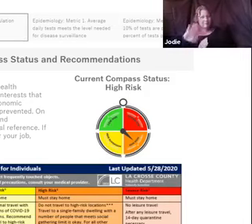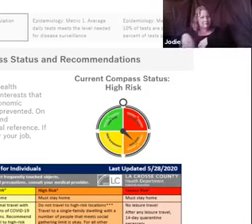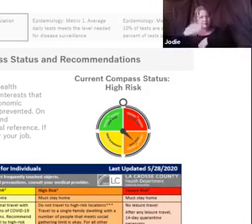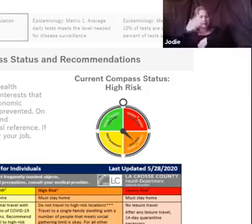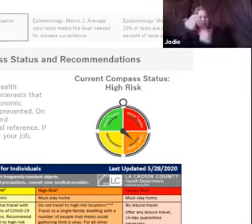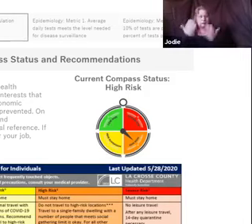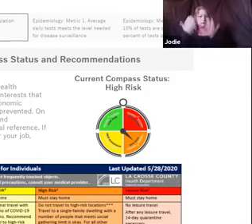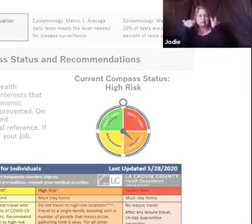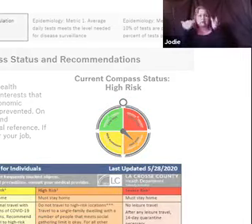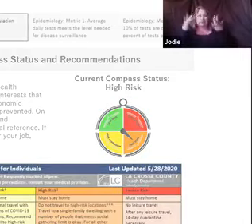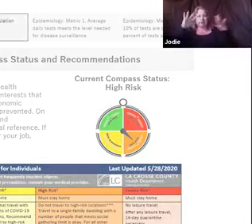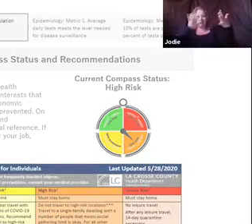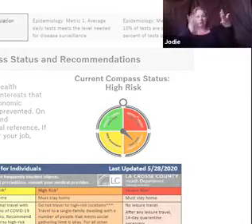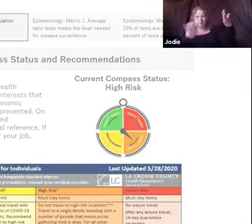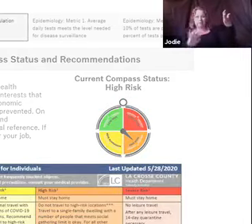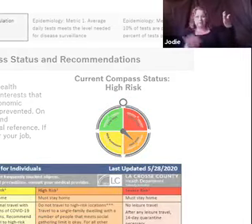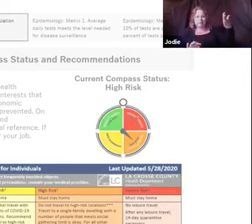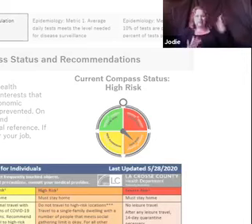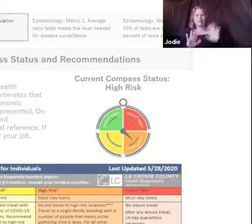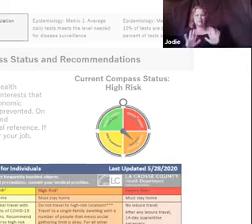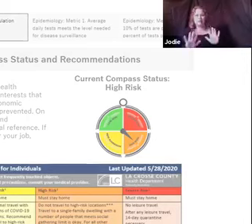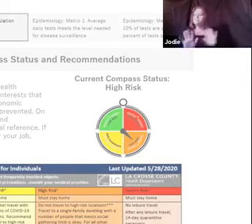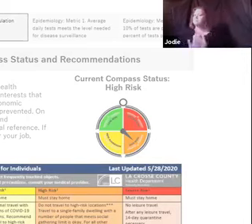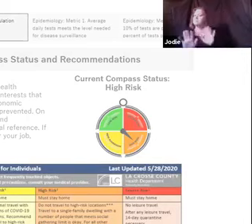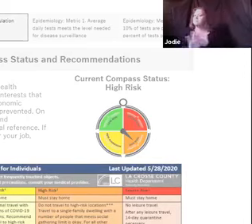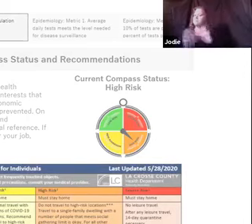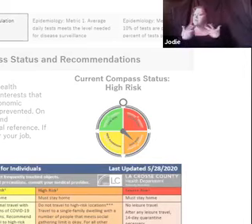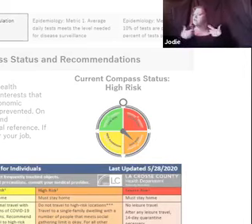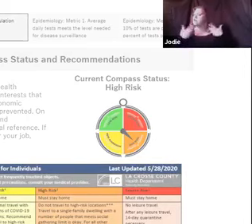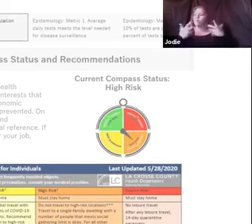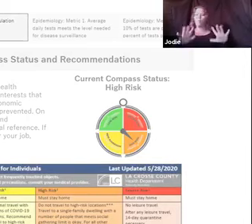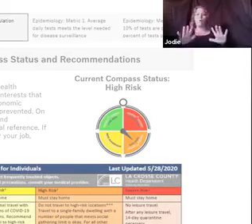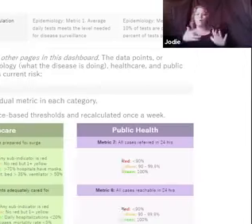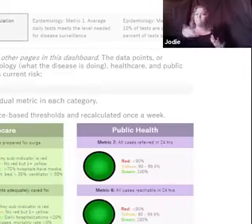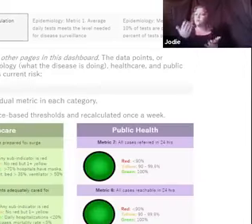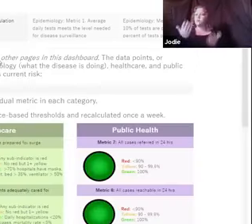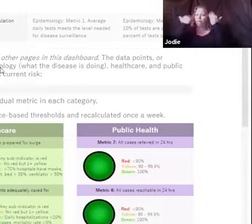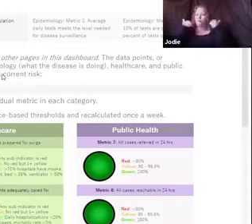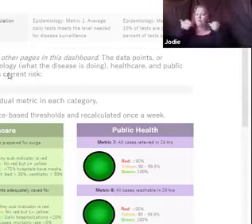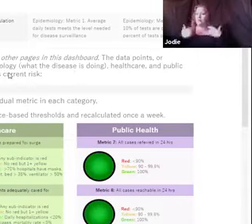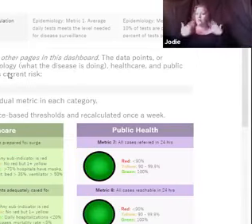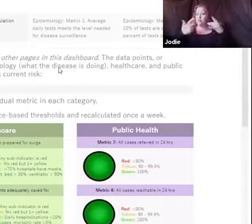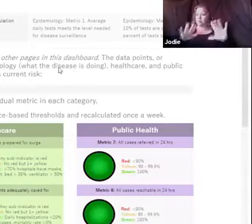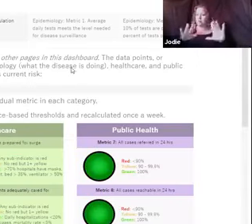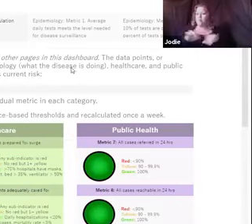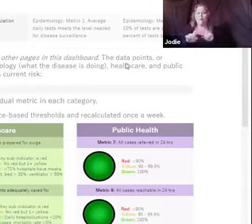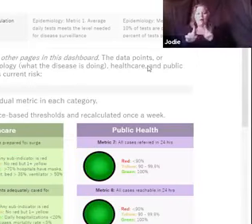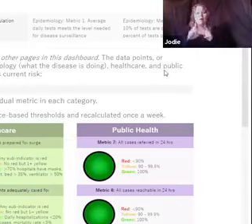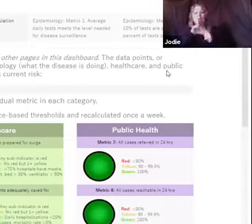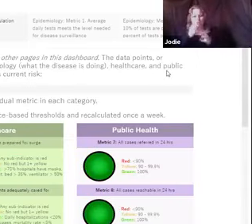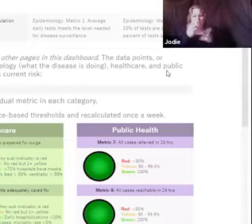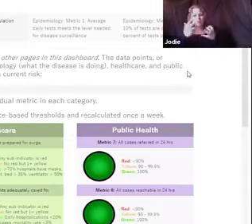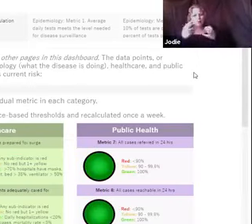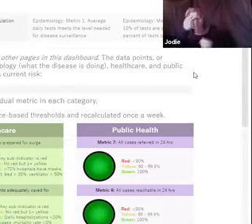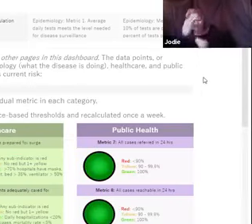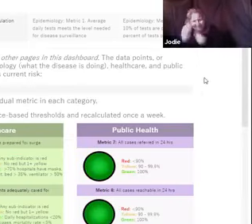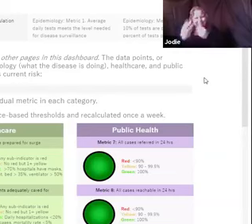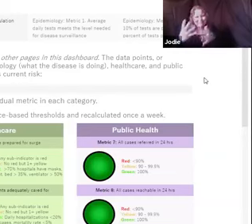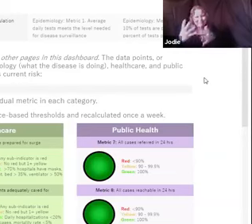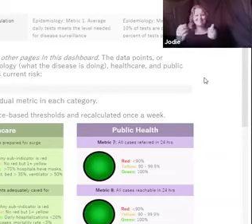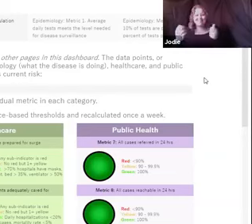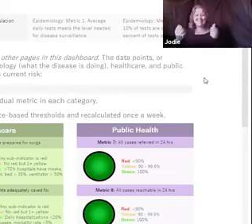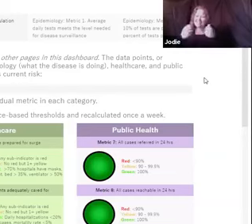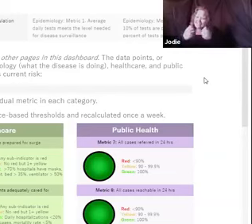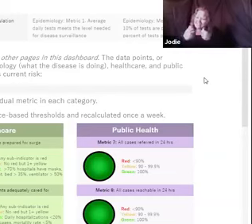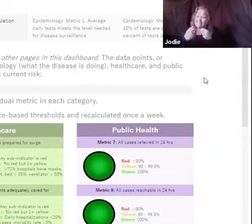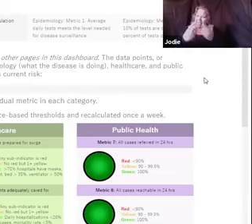first, and I don't want it to be an overwhelming process. But we did want to be transparent in how all of these calculations